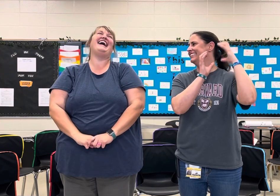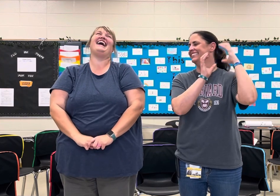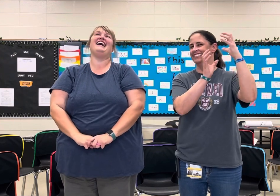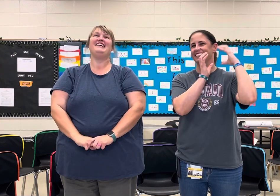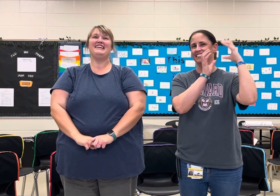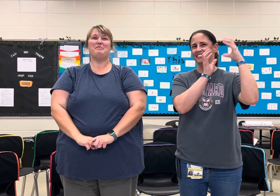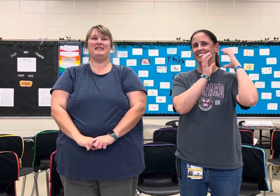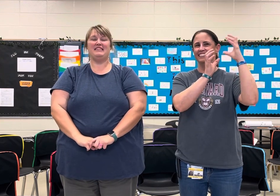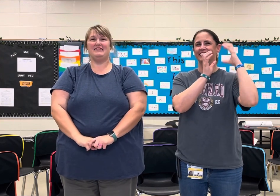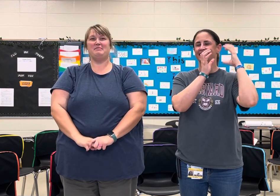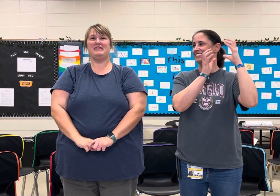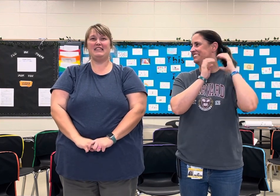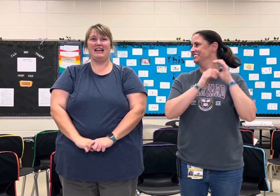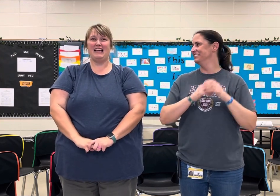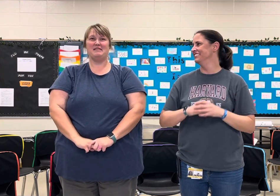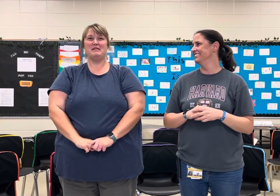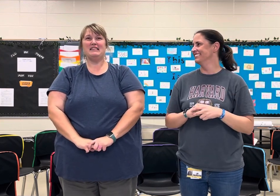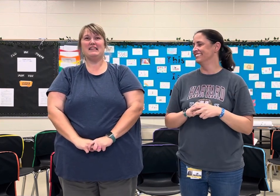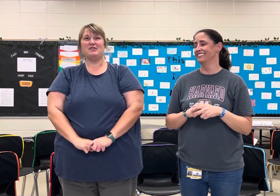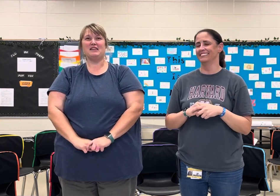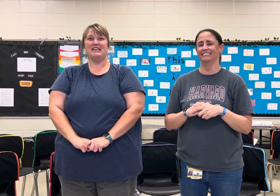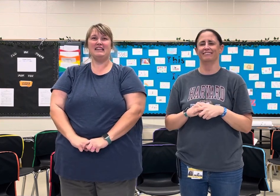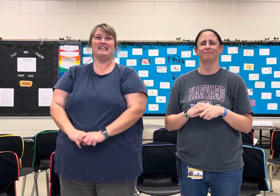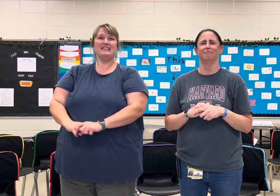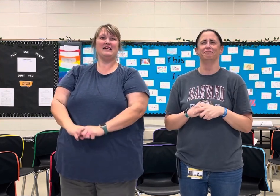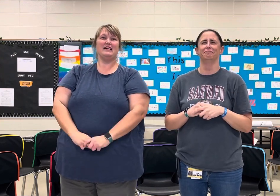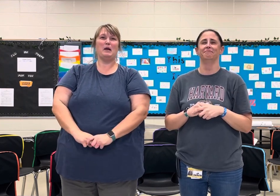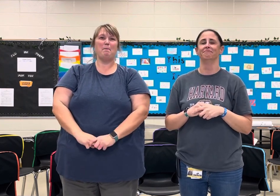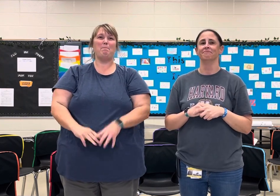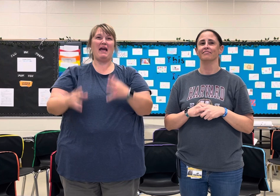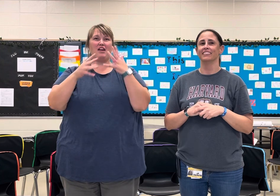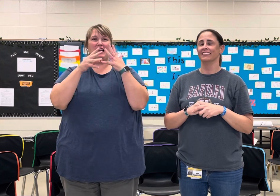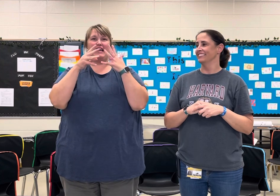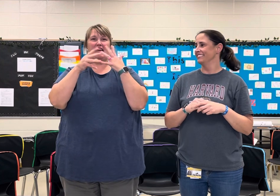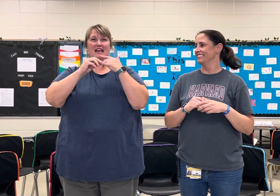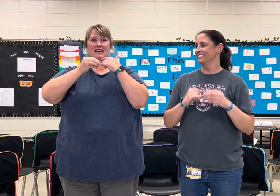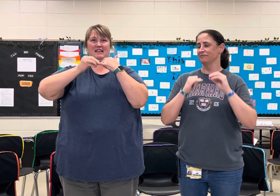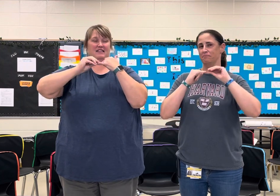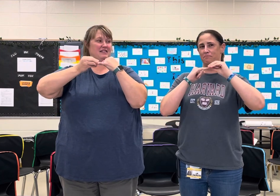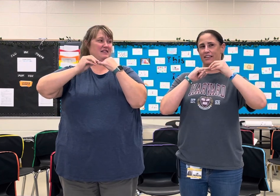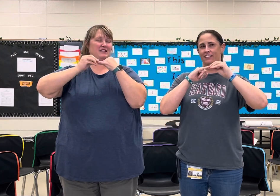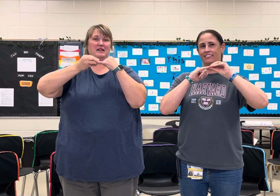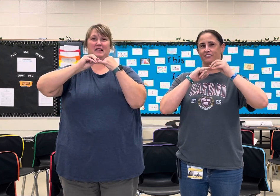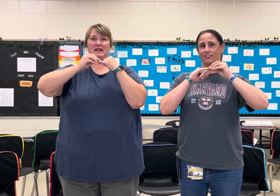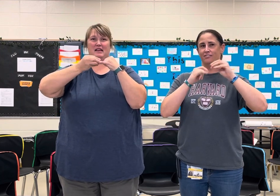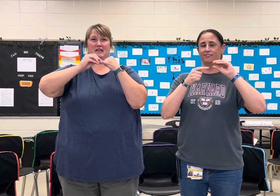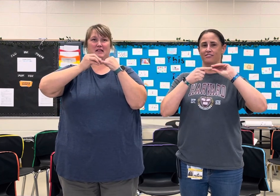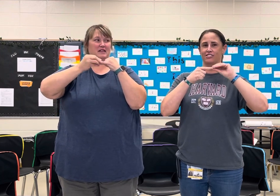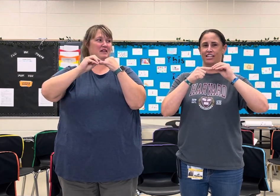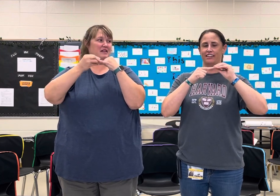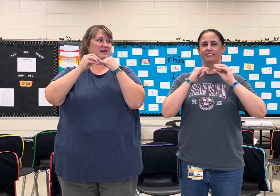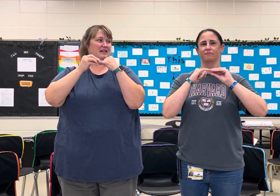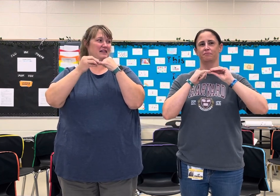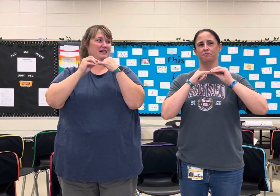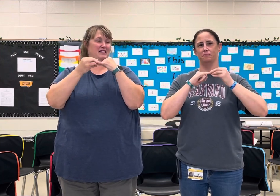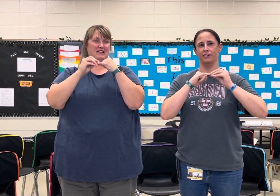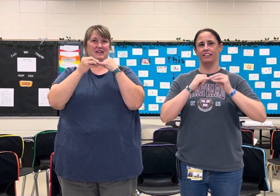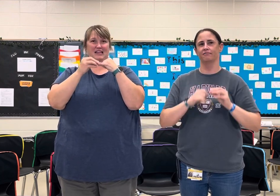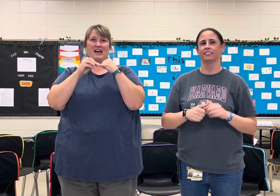Coconut. Put the lime in the coconut. Berry. Berry. So cherry, berry. Need